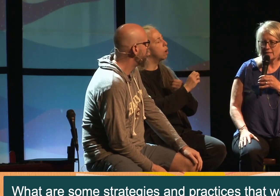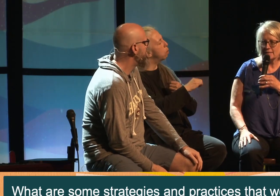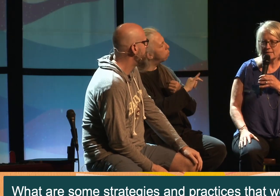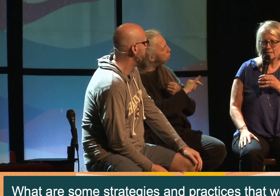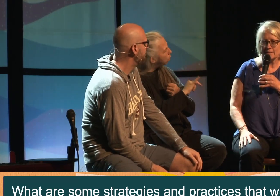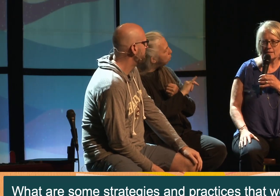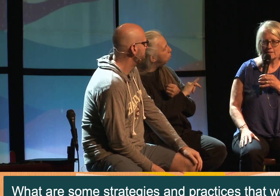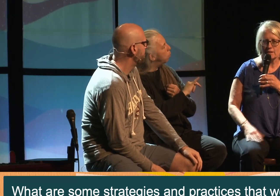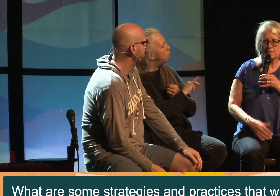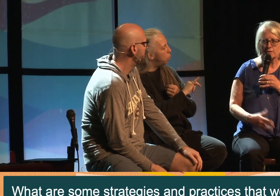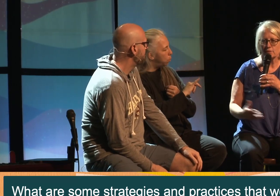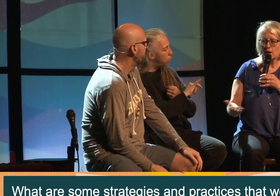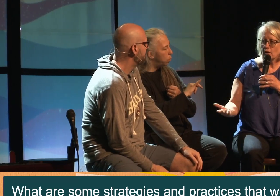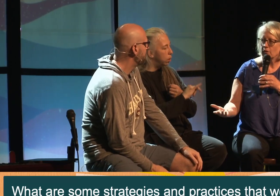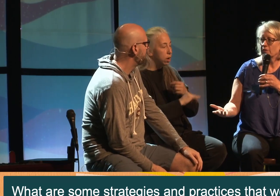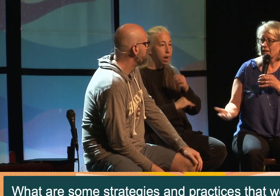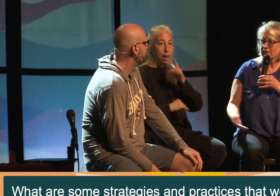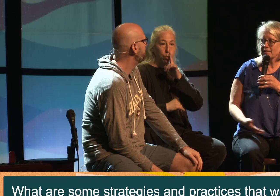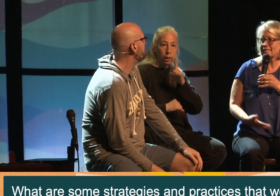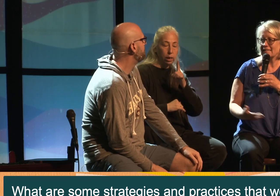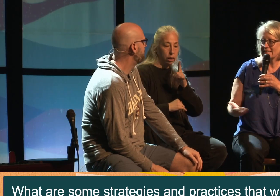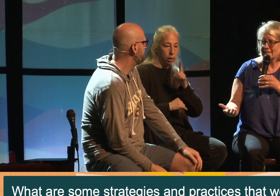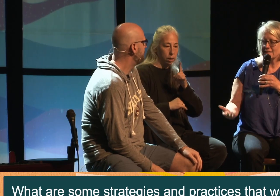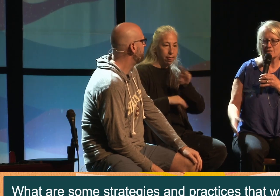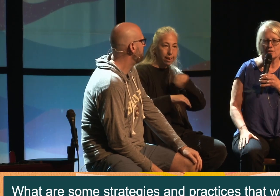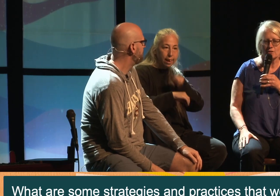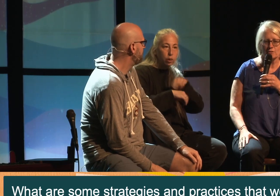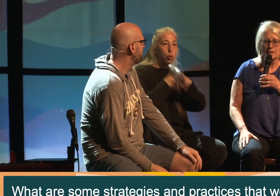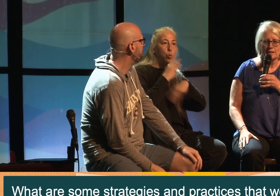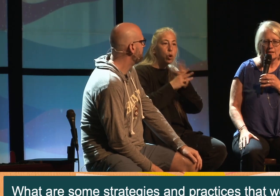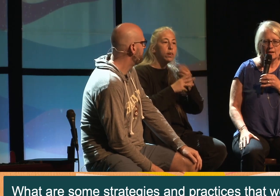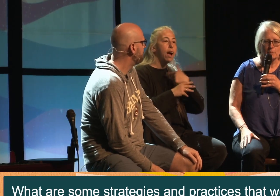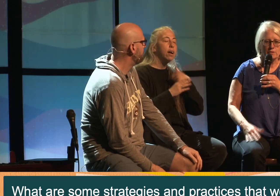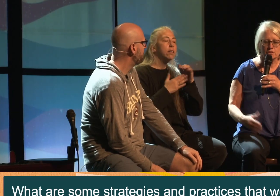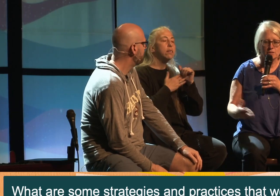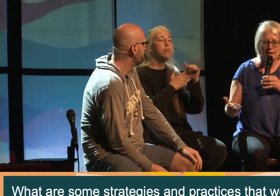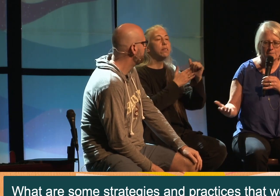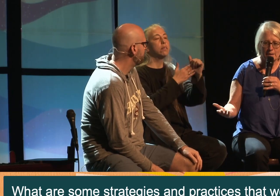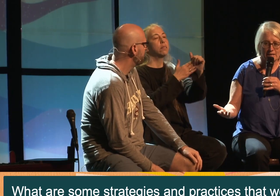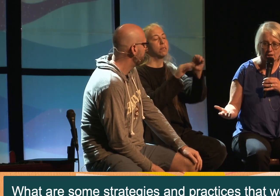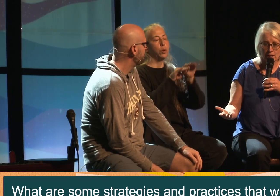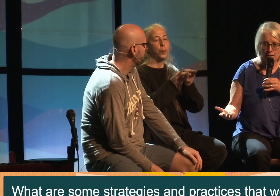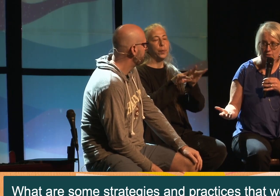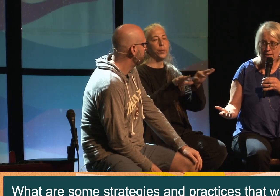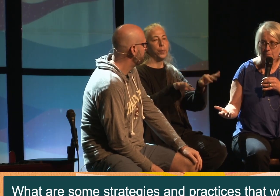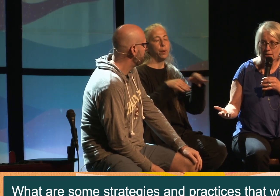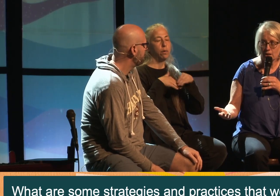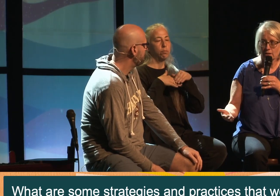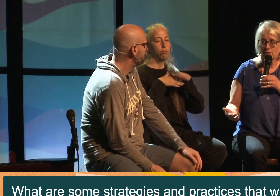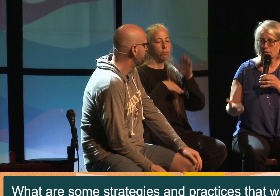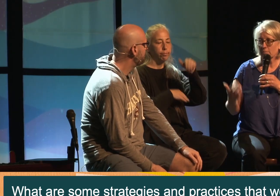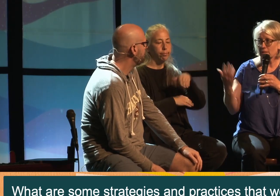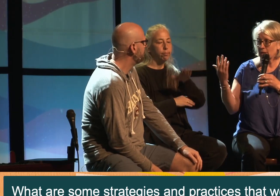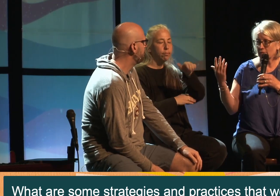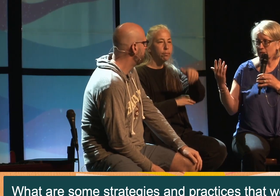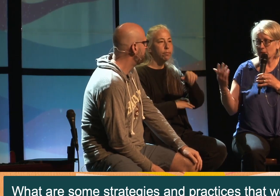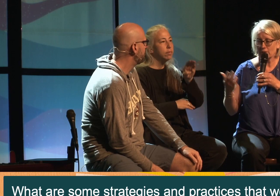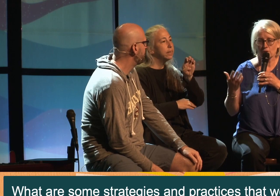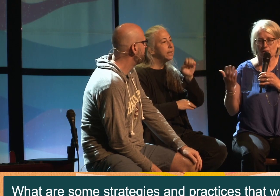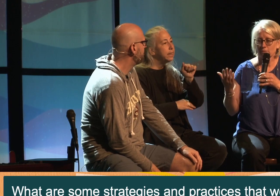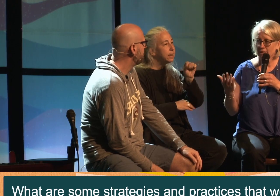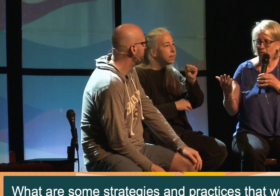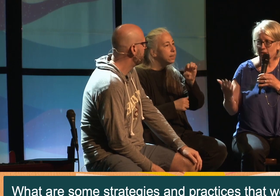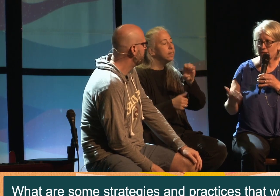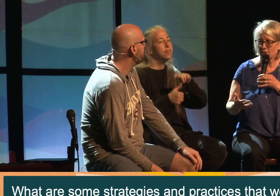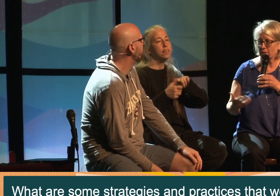there is a flow, right? There is ease, and so whether it's just my backyard and going into my garden or up to the mountains, we